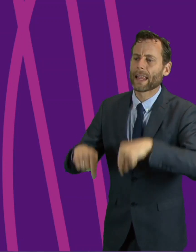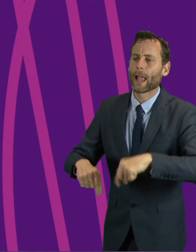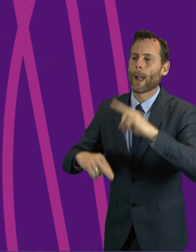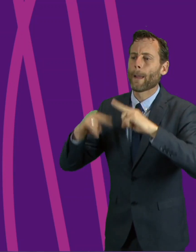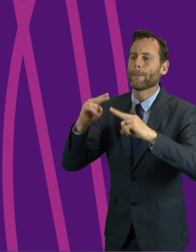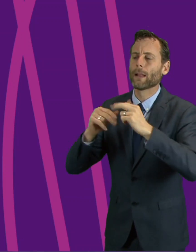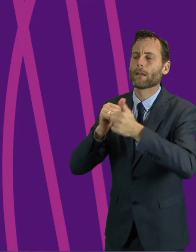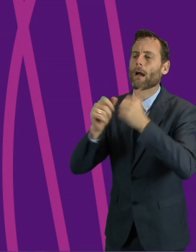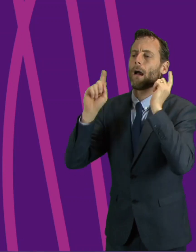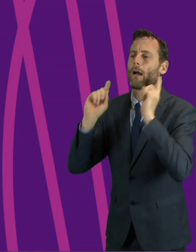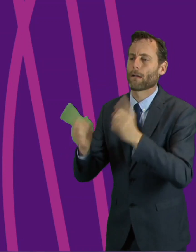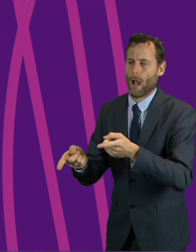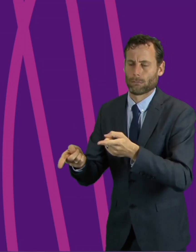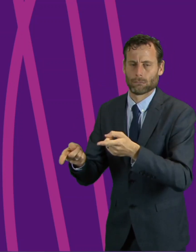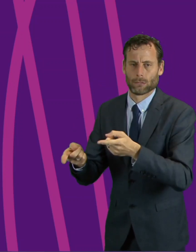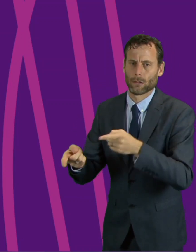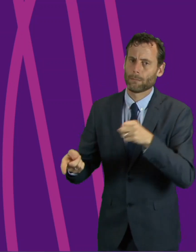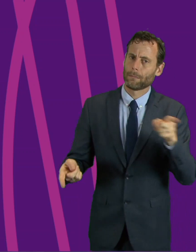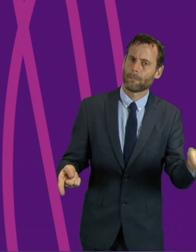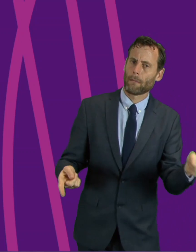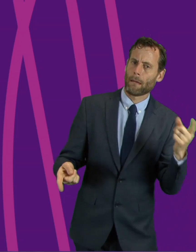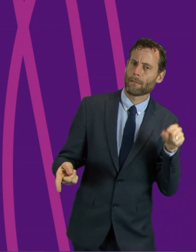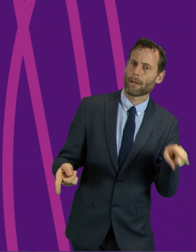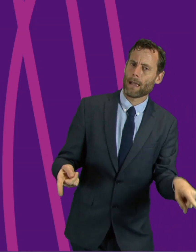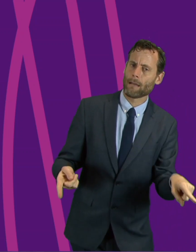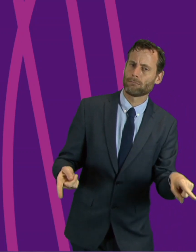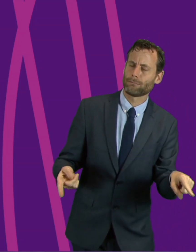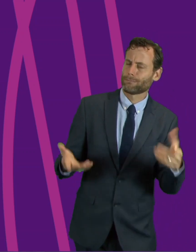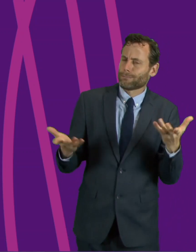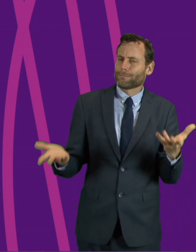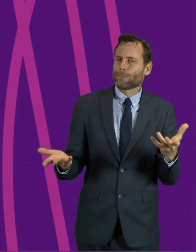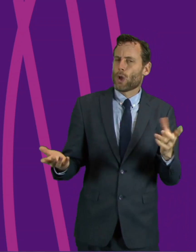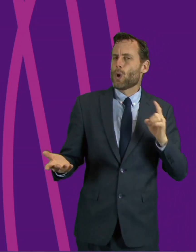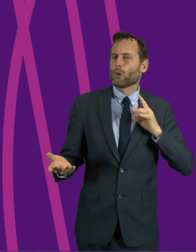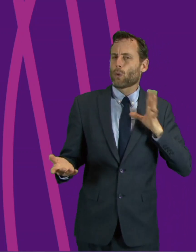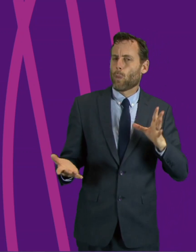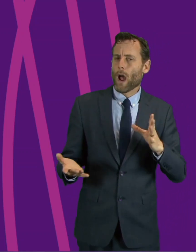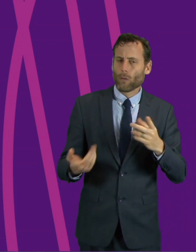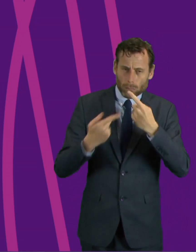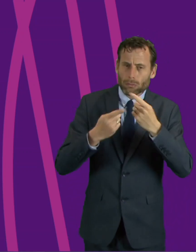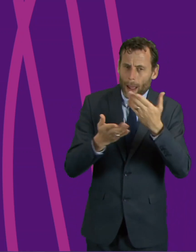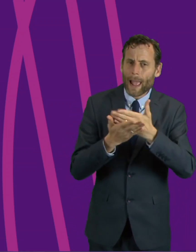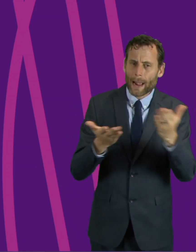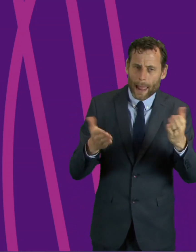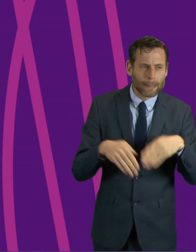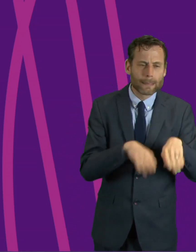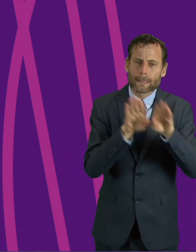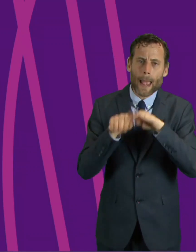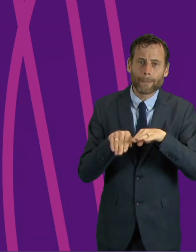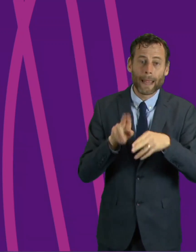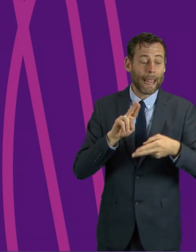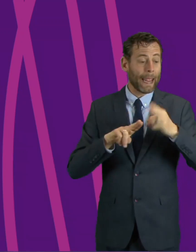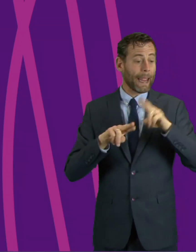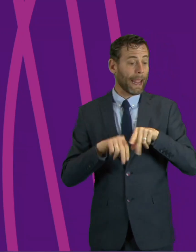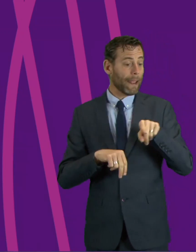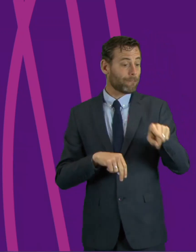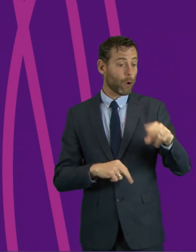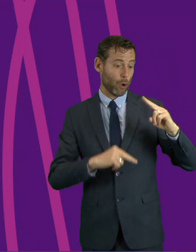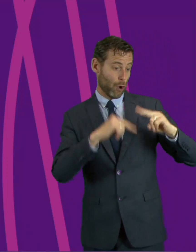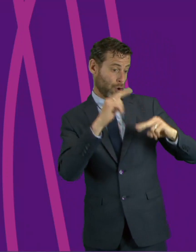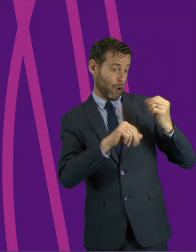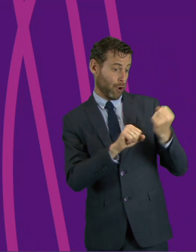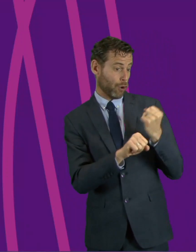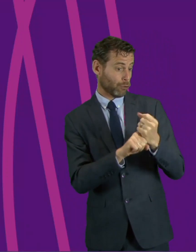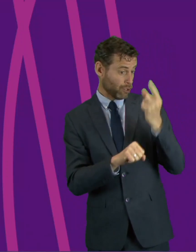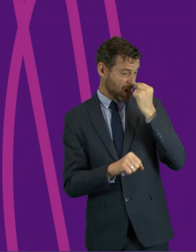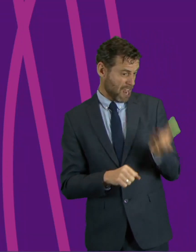same guidance across the whole UK on how to work safely? If any given business can work safely anywhere and can